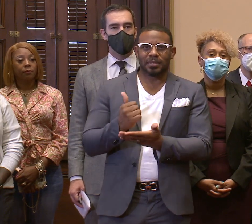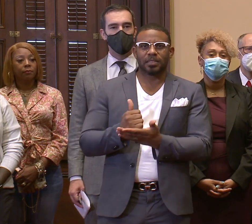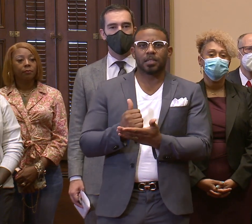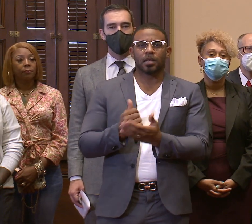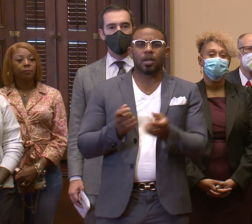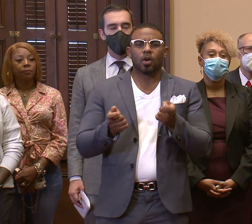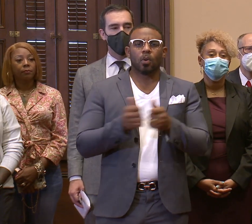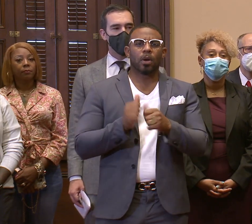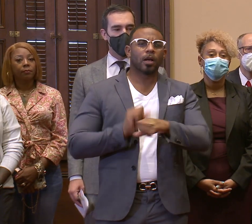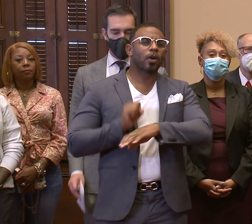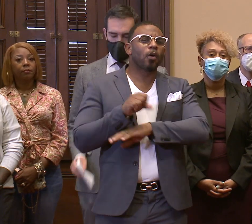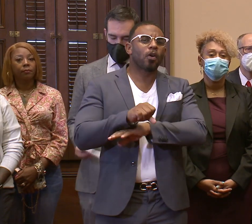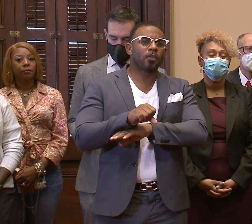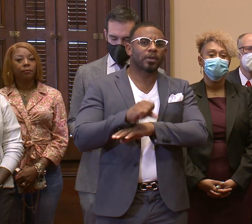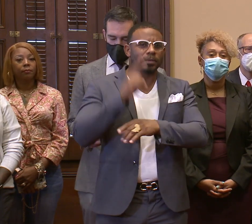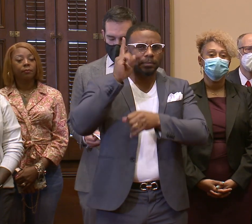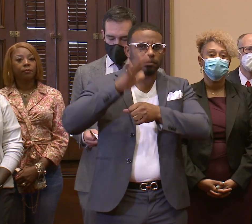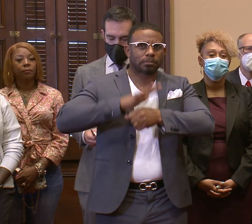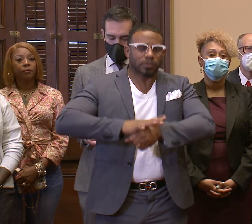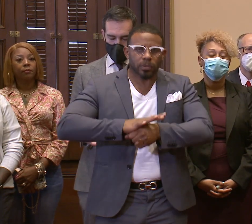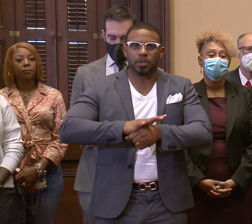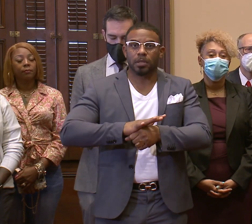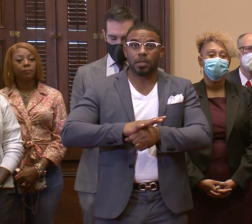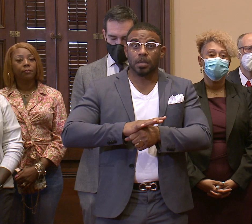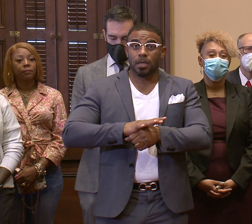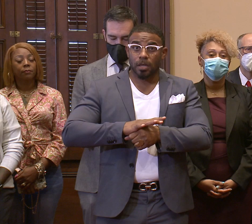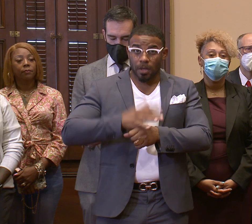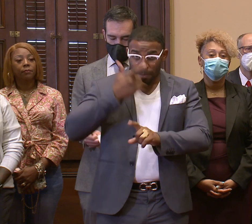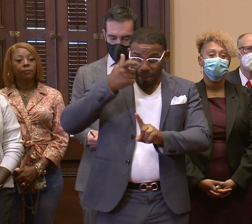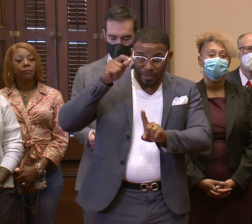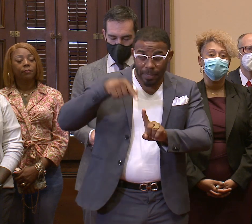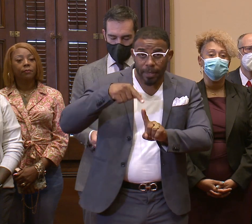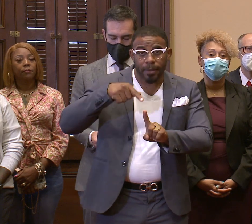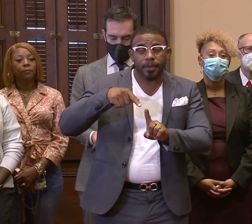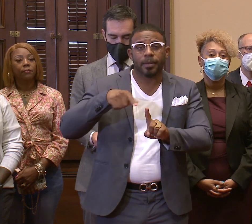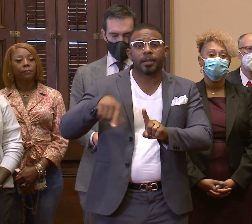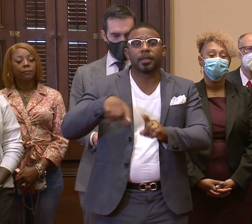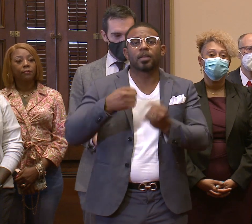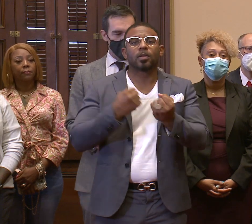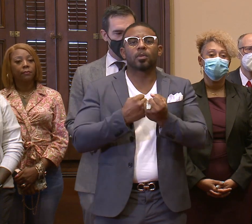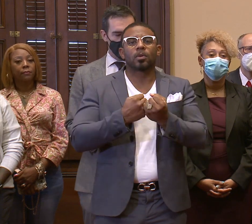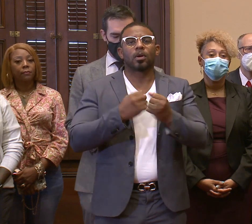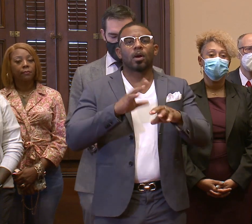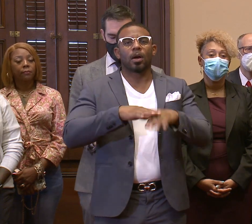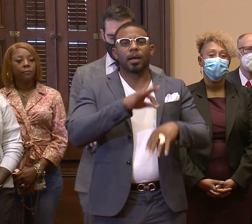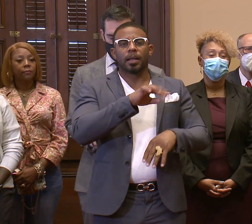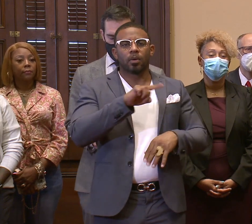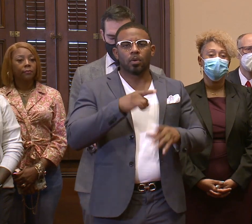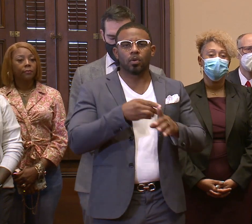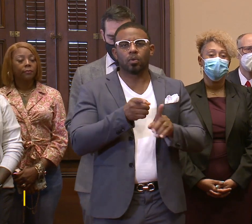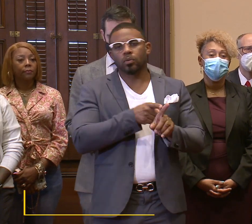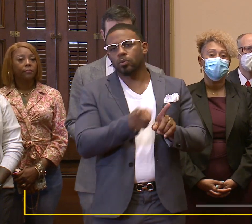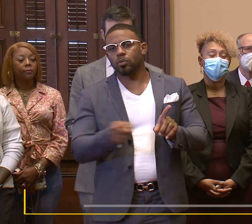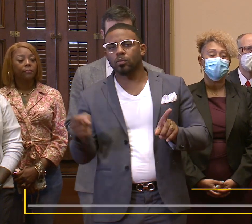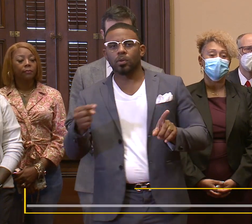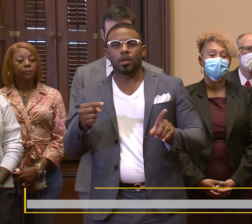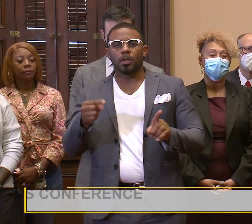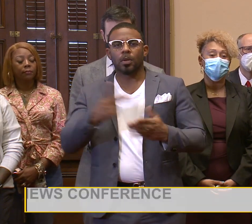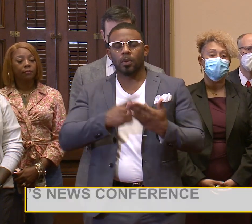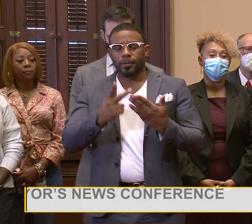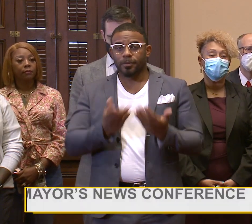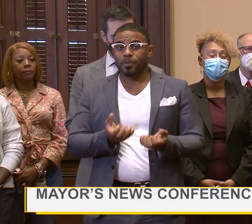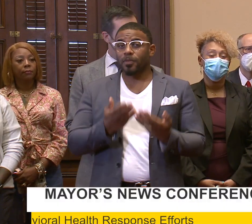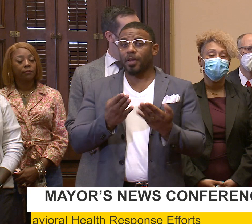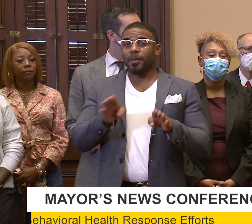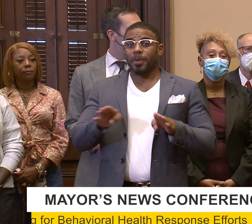with and overcome distress. To this effect, they support our 911 diversion program,